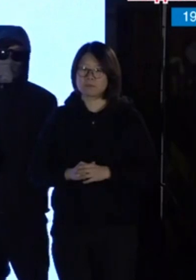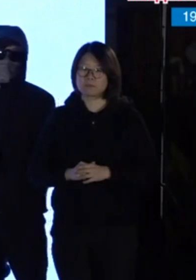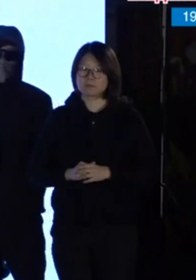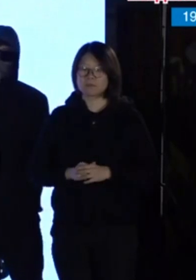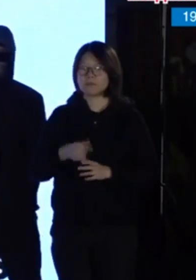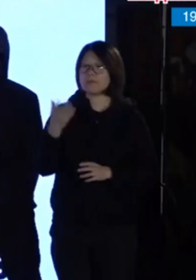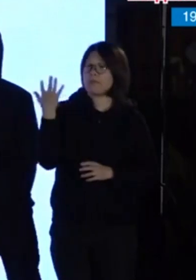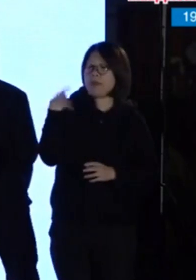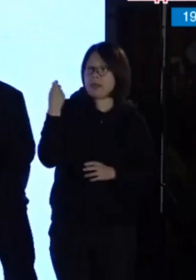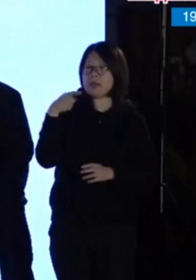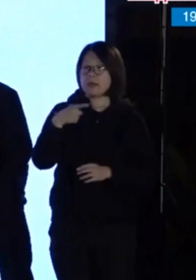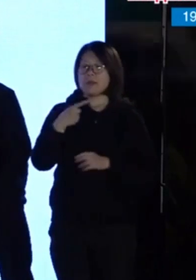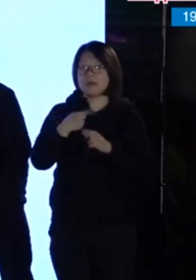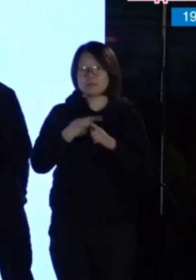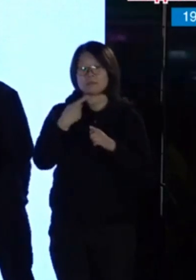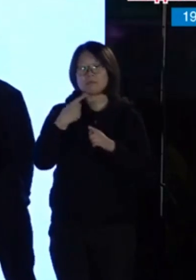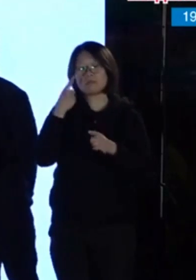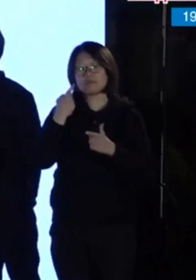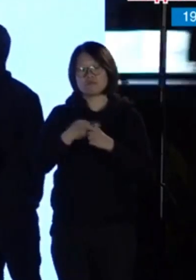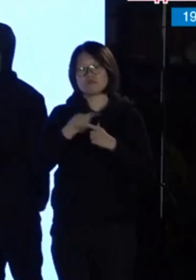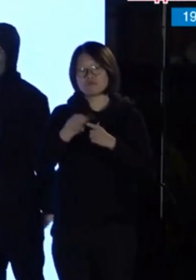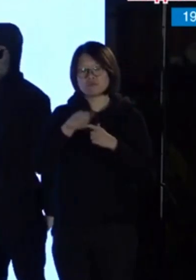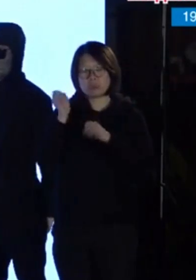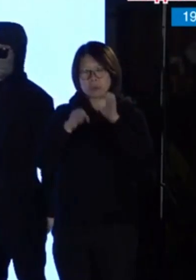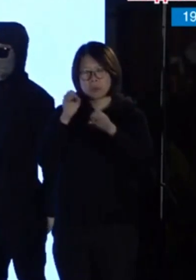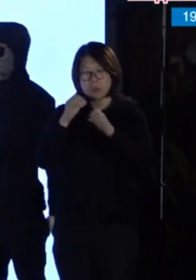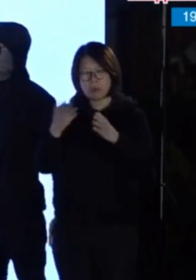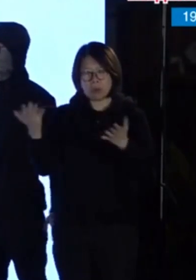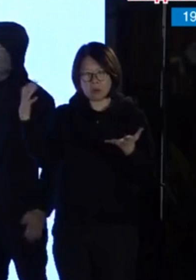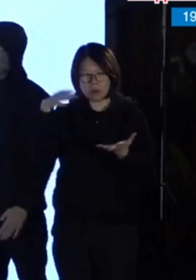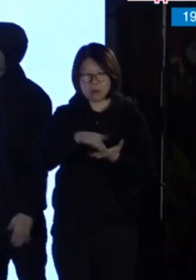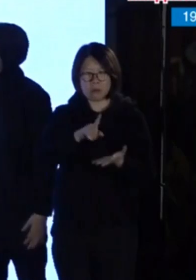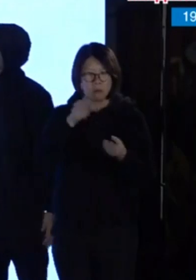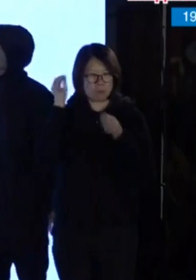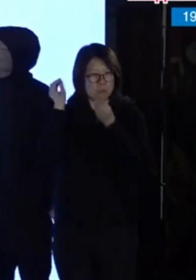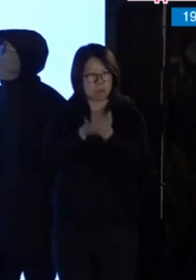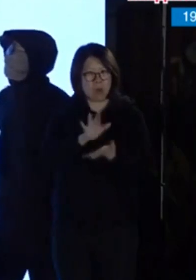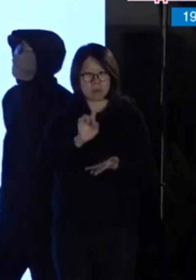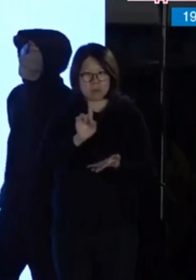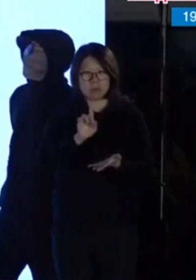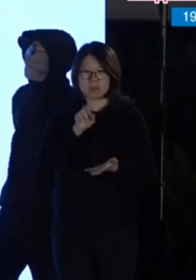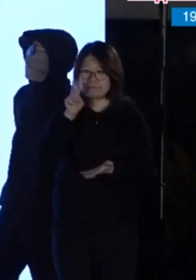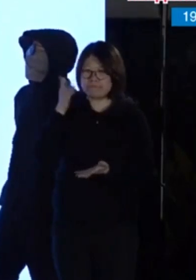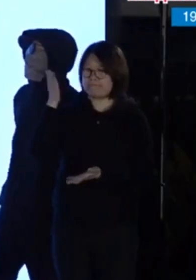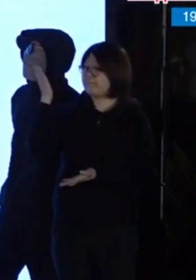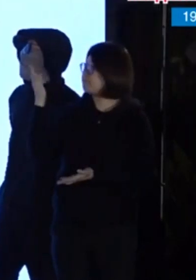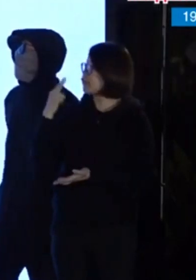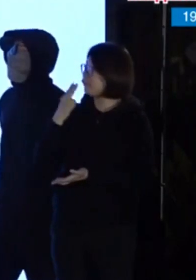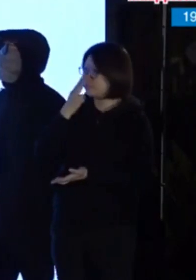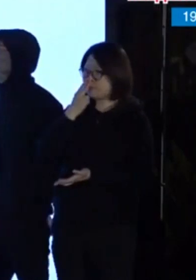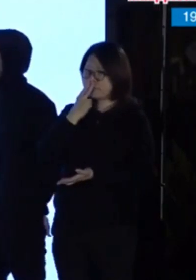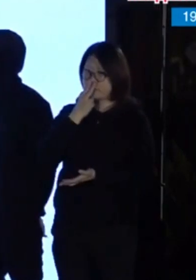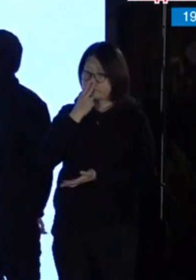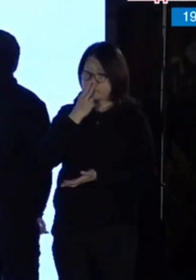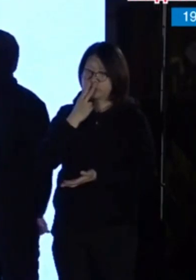the question of tear gas's effect on exposed body parts and on non-exposed body parts has